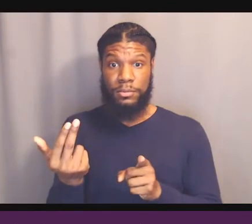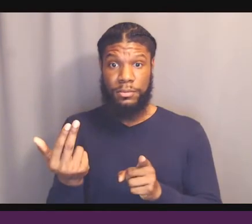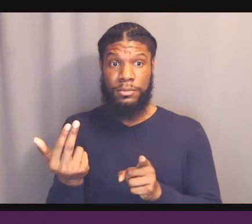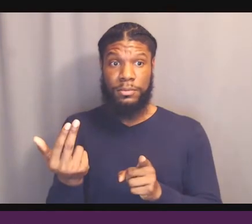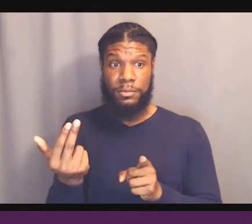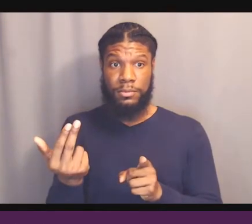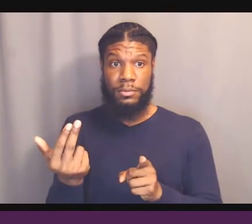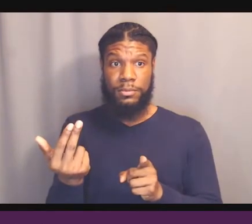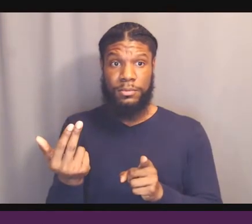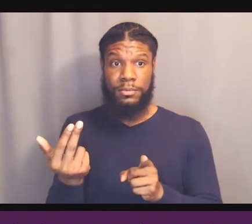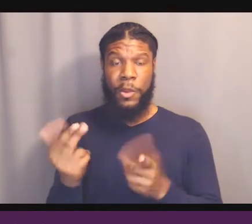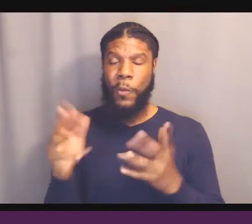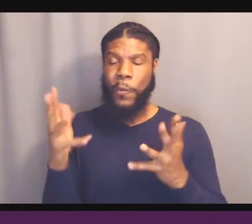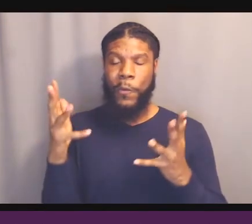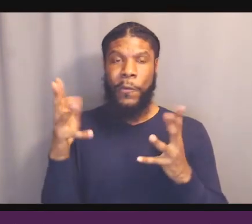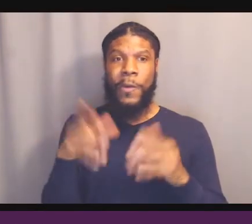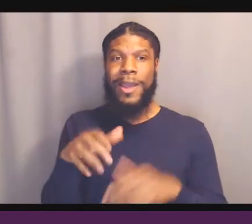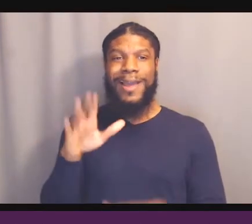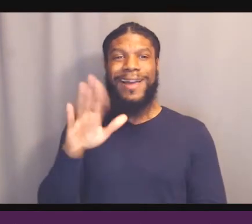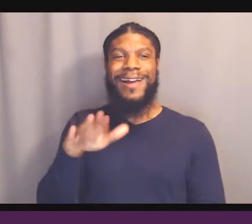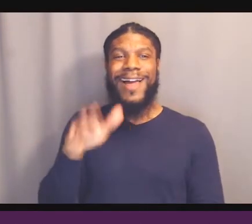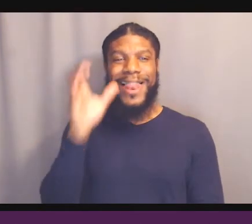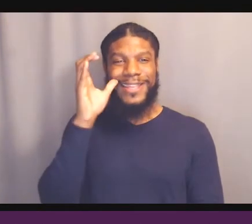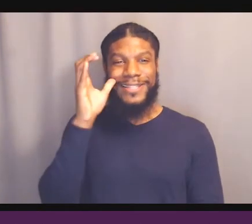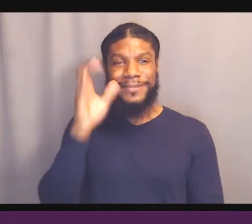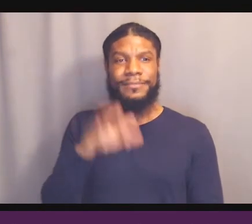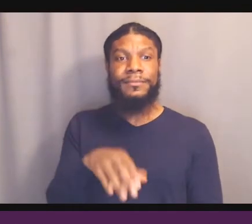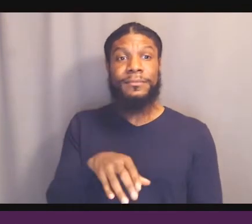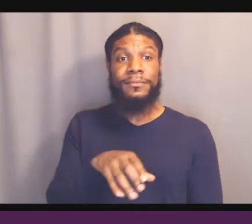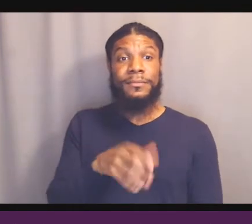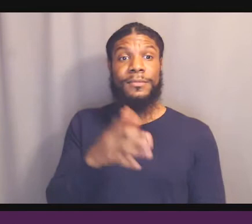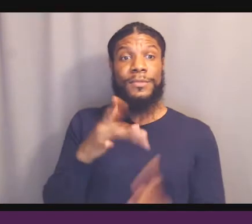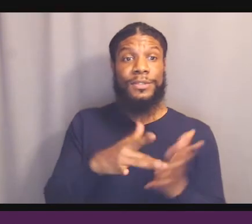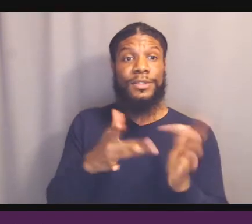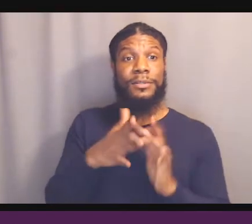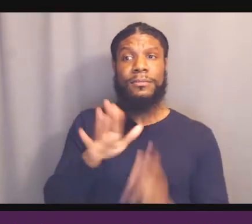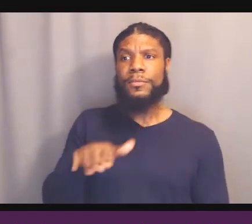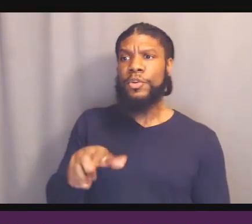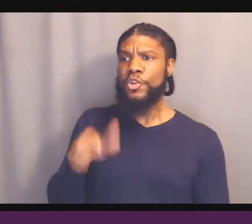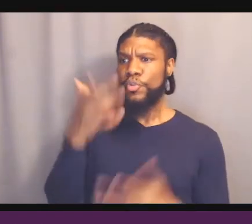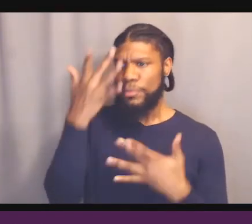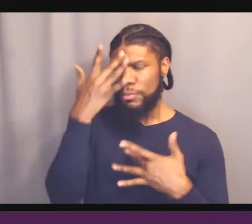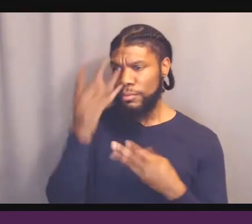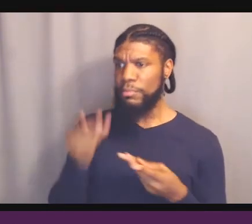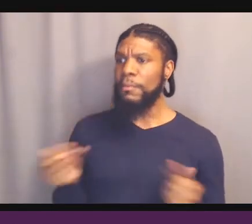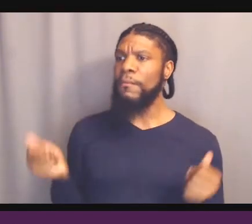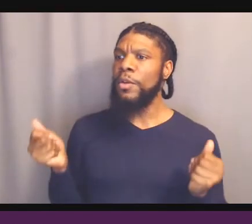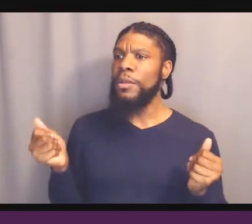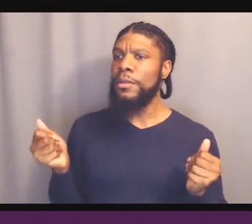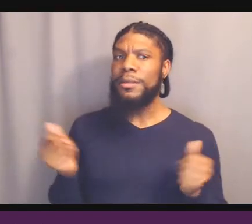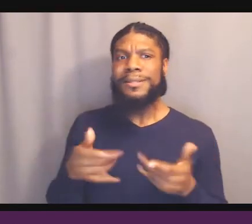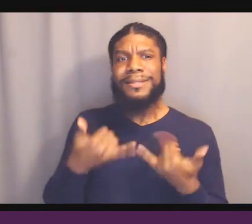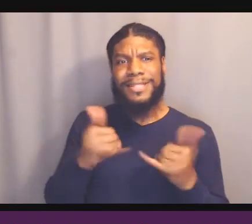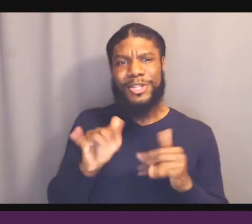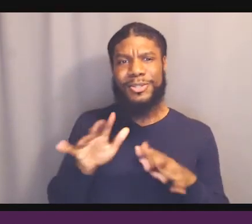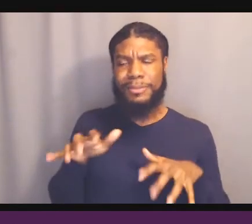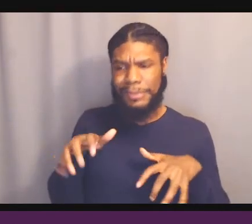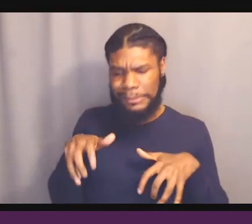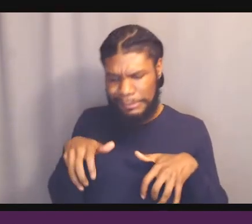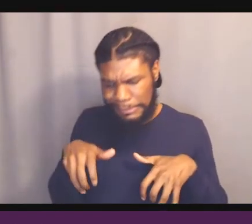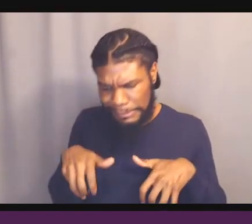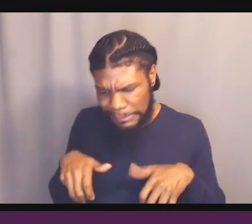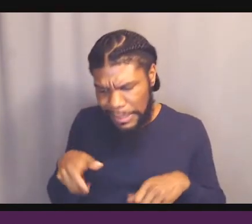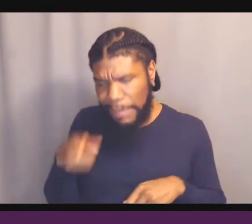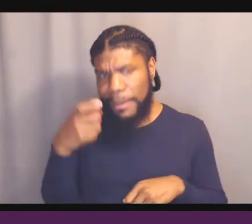made straight. God, listen, he told her she was loosed, but she was still bent over because she'd been talked to